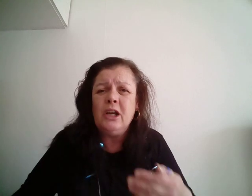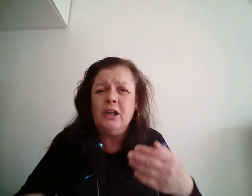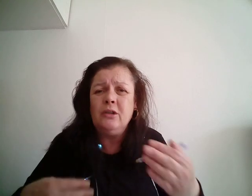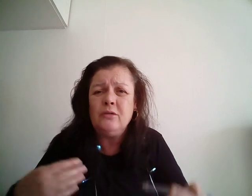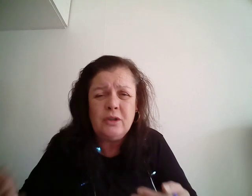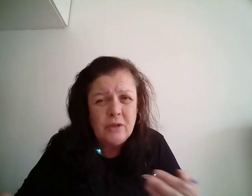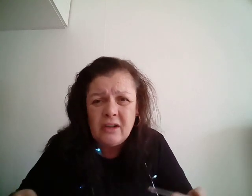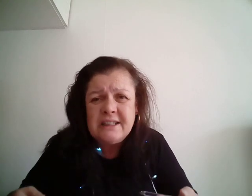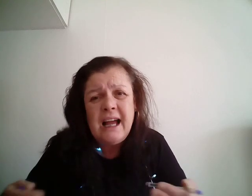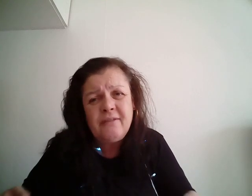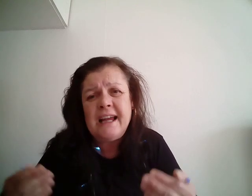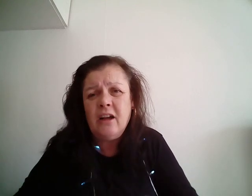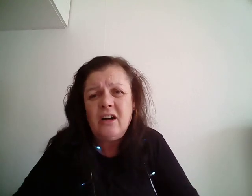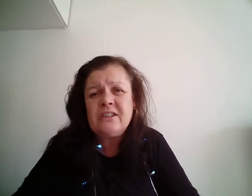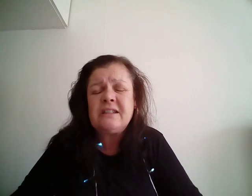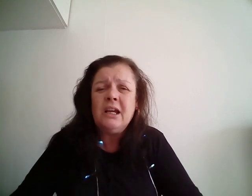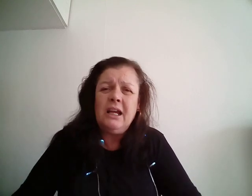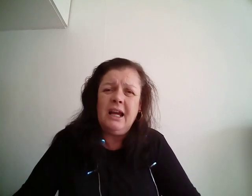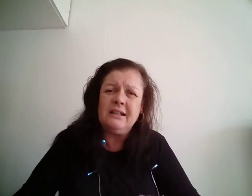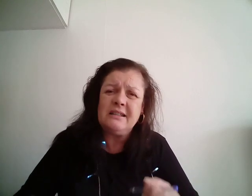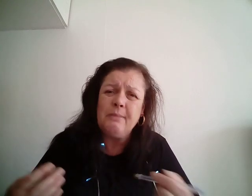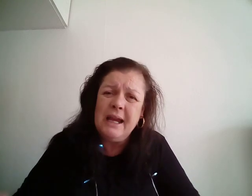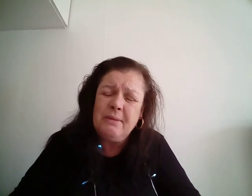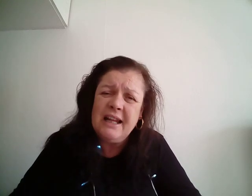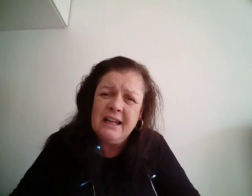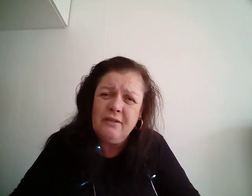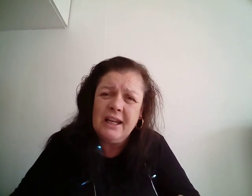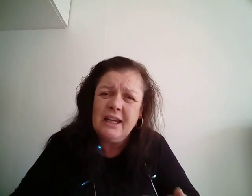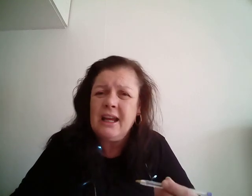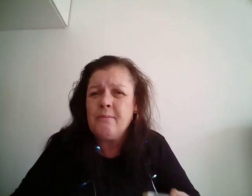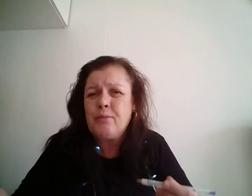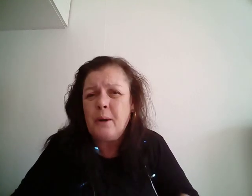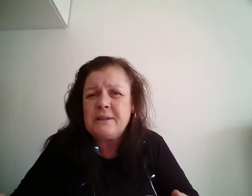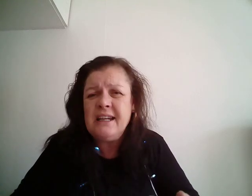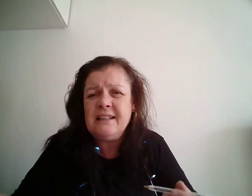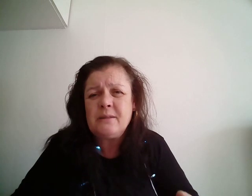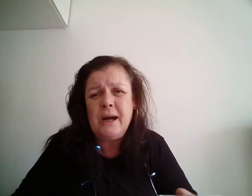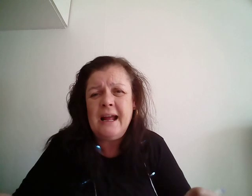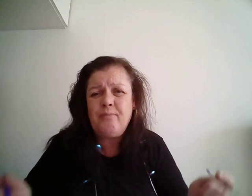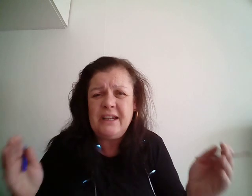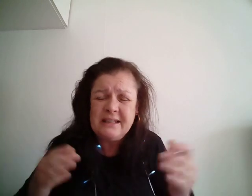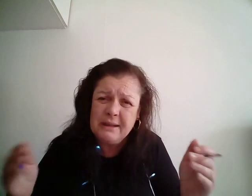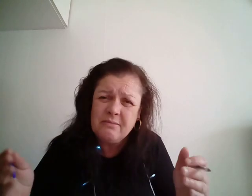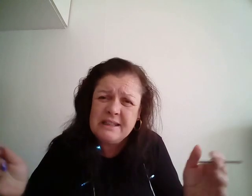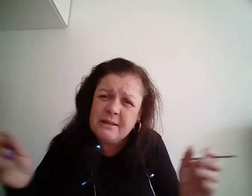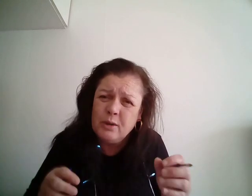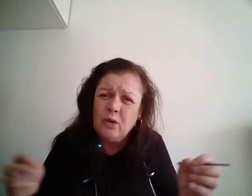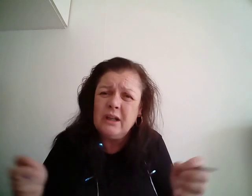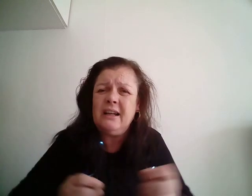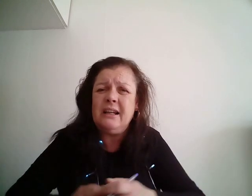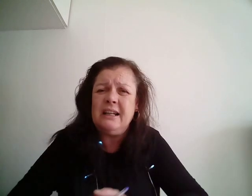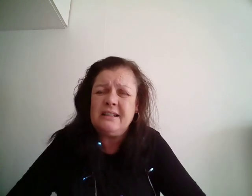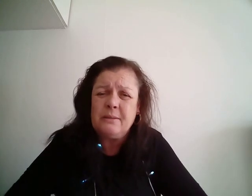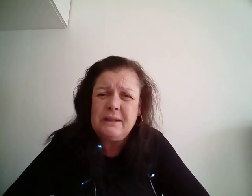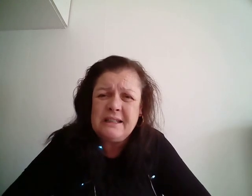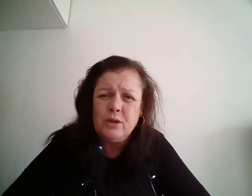who do not have a lot, and maybe they're living in properties where it's a bit smaller and a little bit